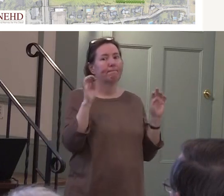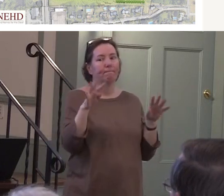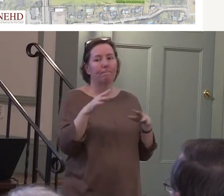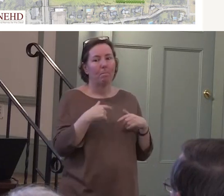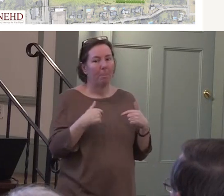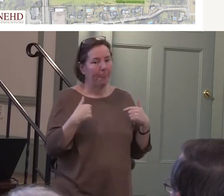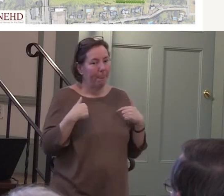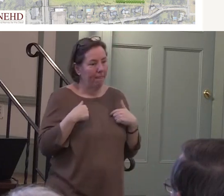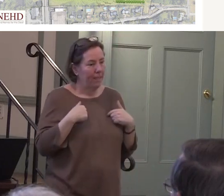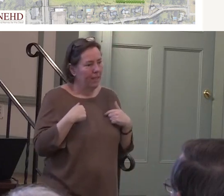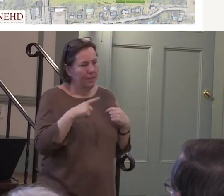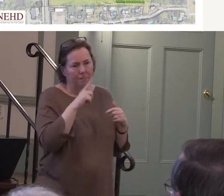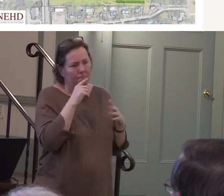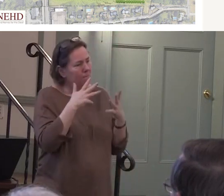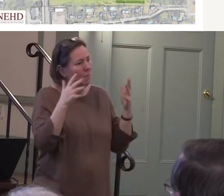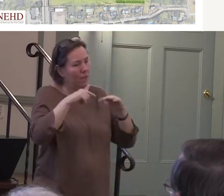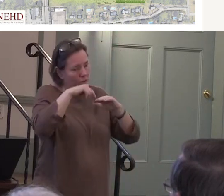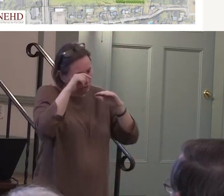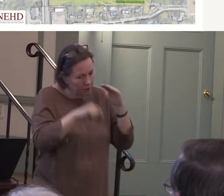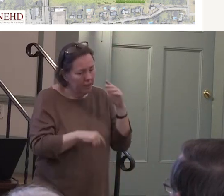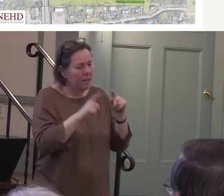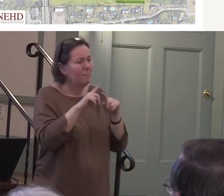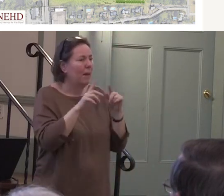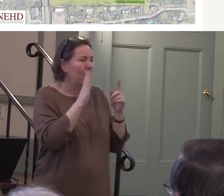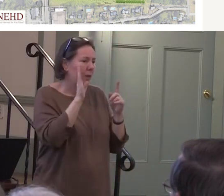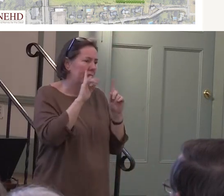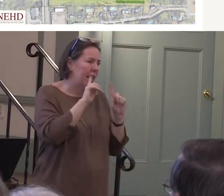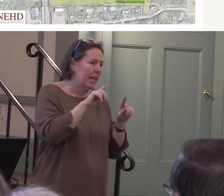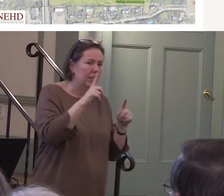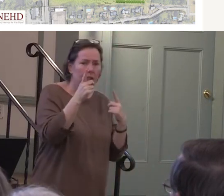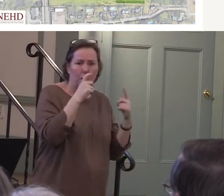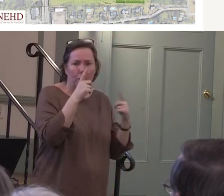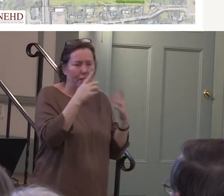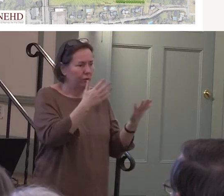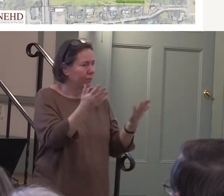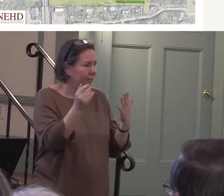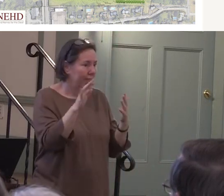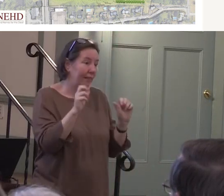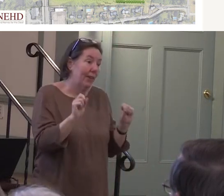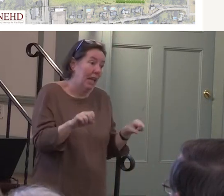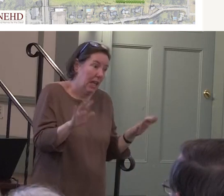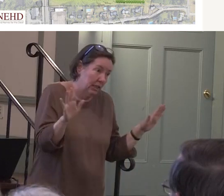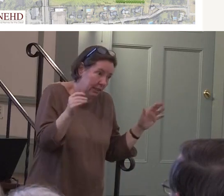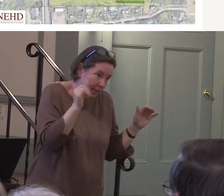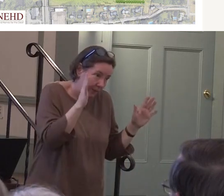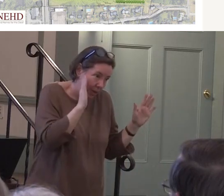I'm not planning to talk much about this, but I will answer any questions you ask if I can.